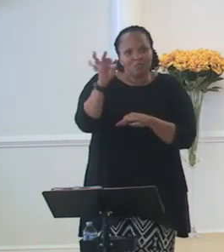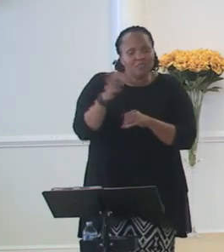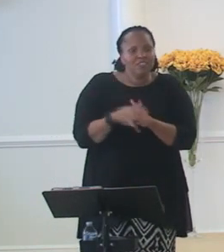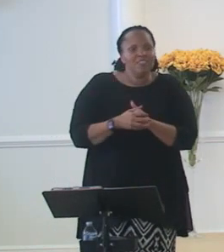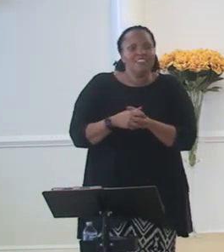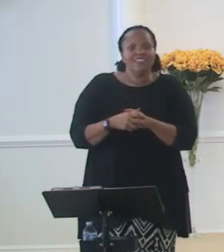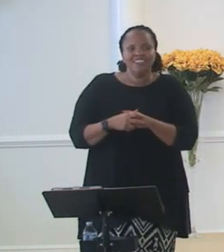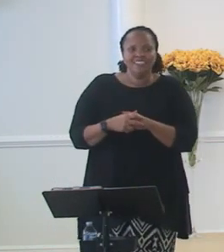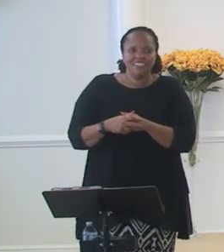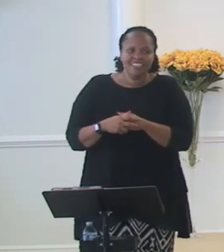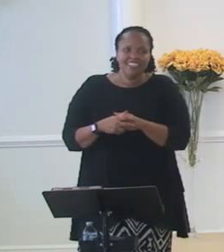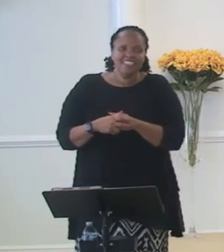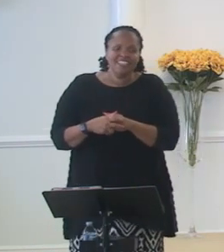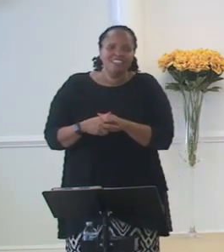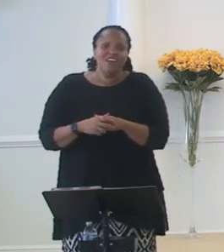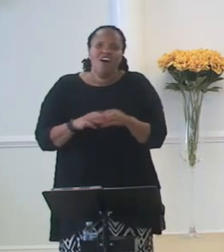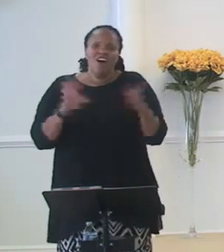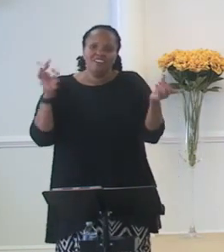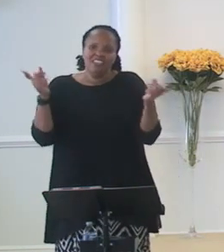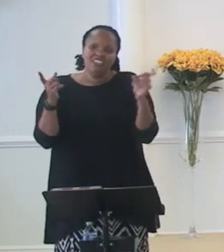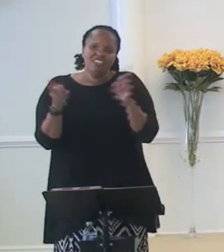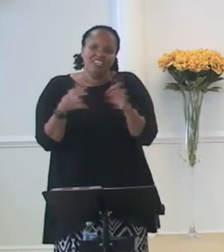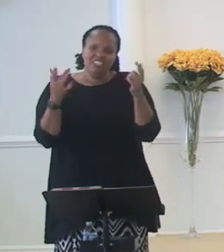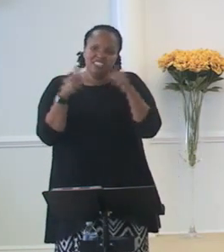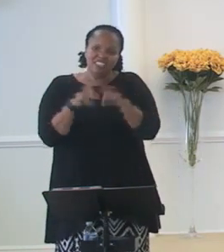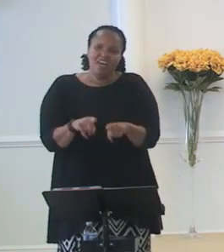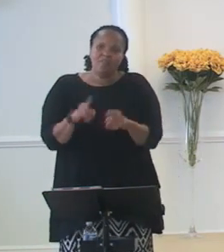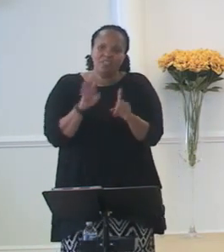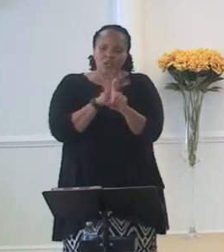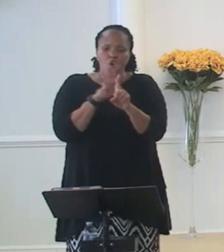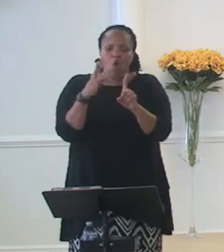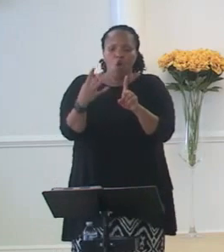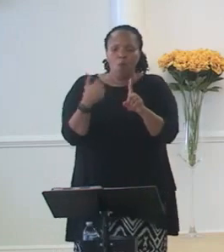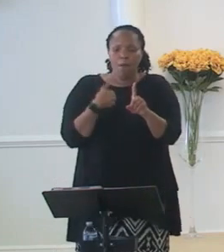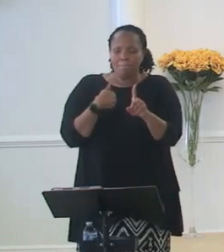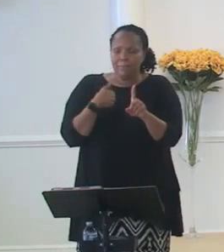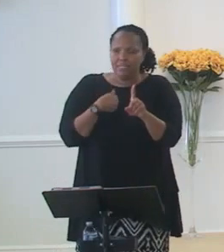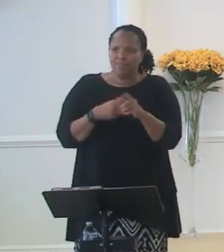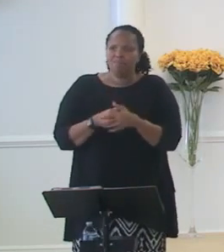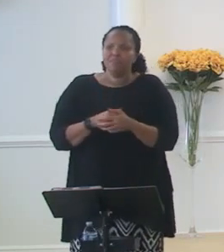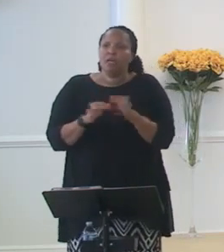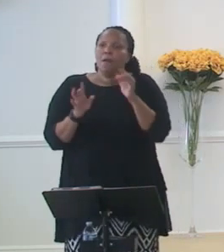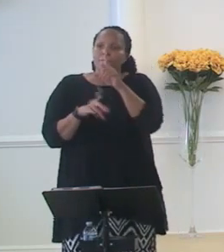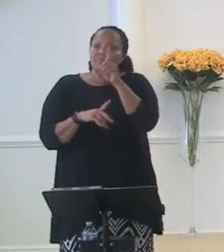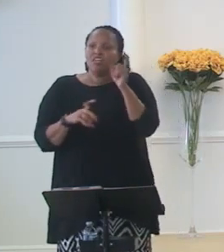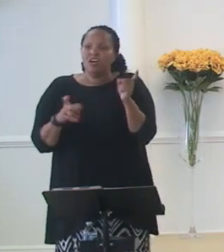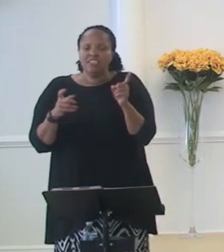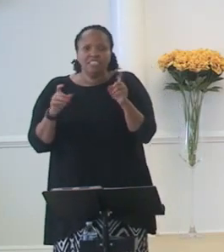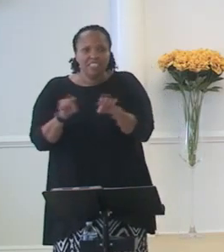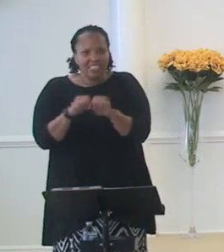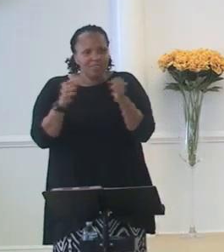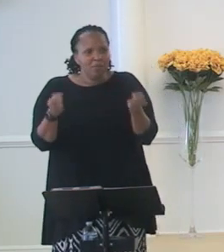mindset on the changes taking place around me. Because he's breaking me, I get